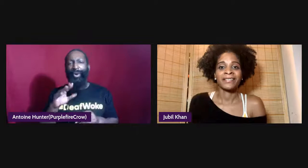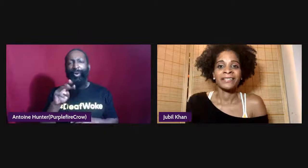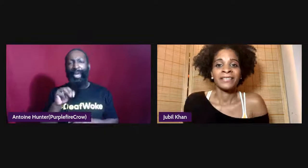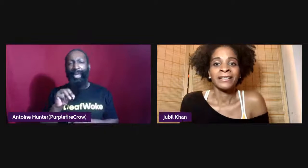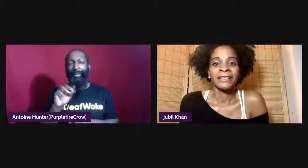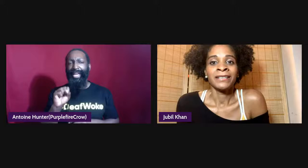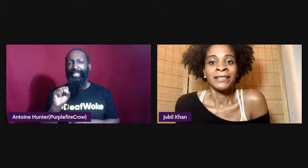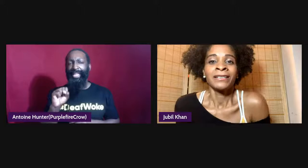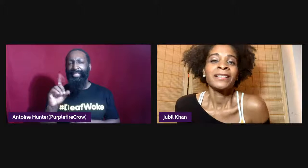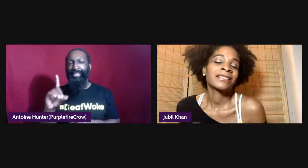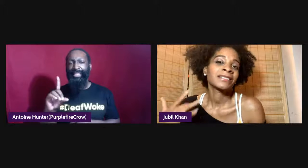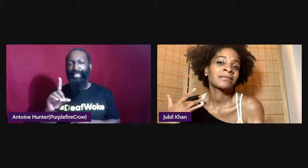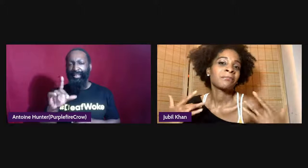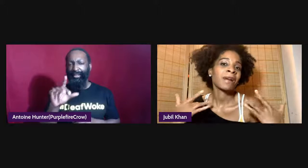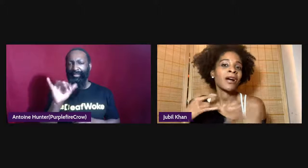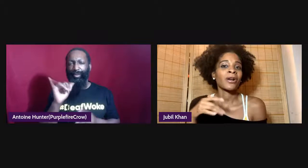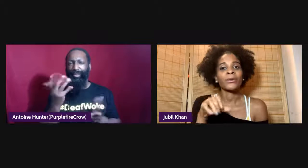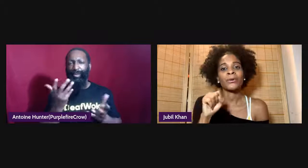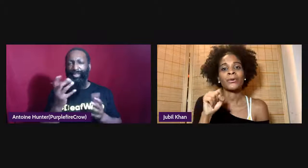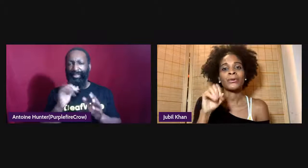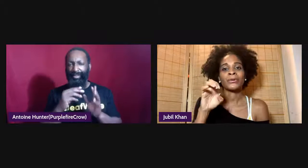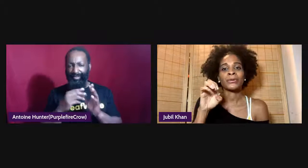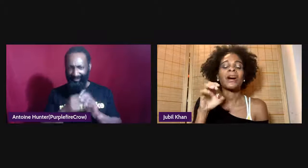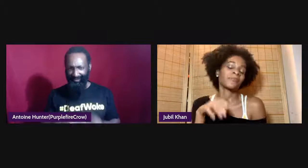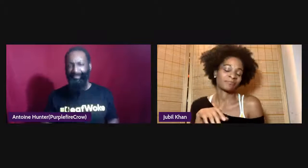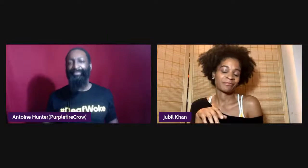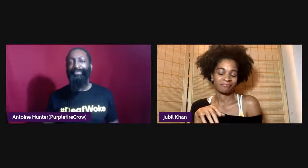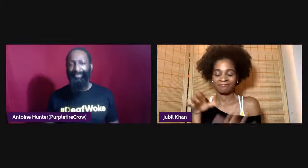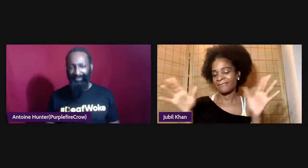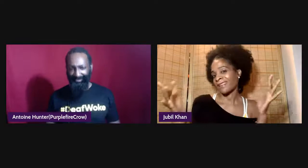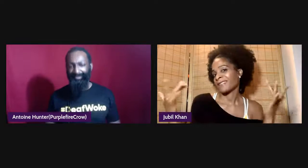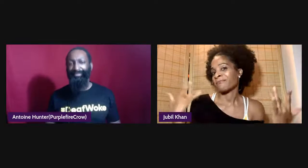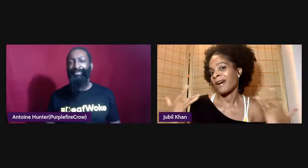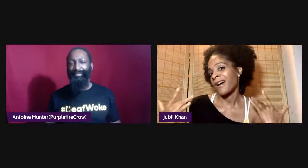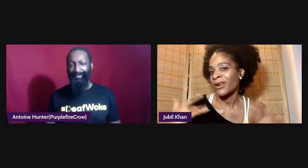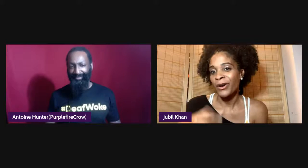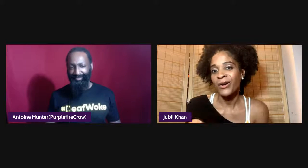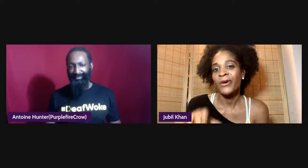Second Model School for the Deaf. What, MSD?